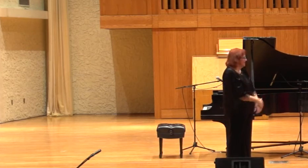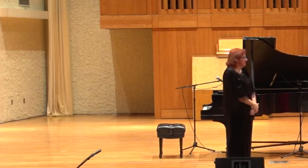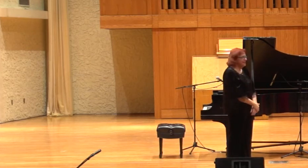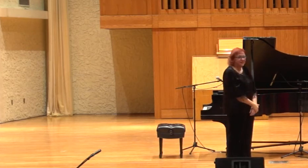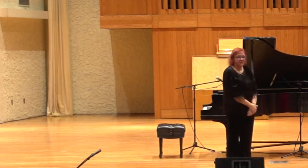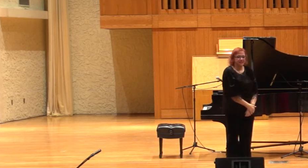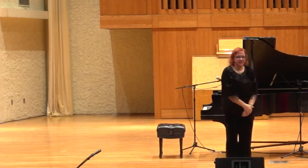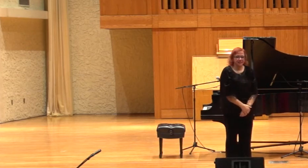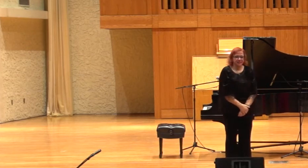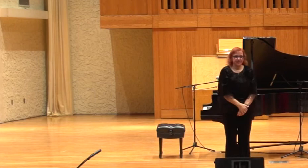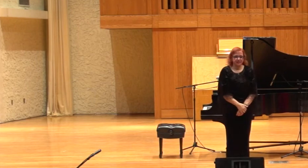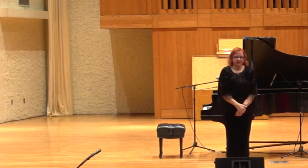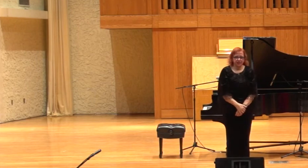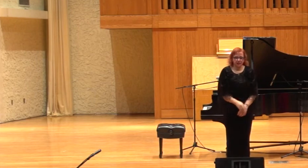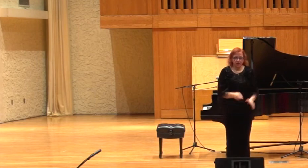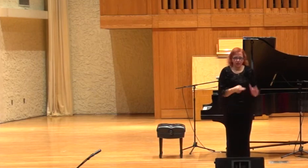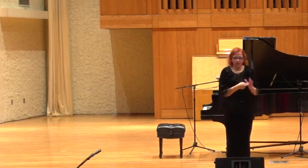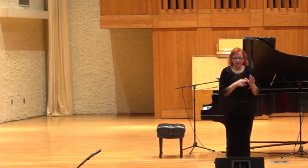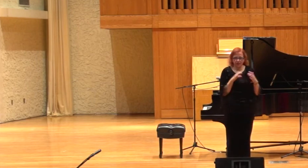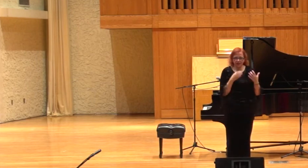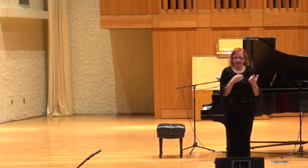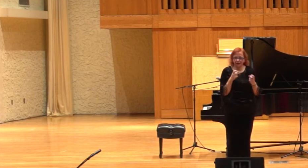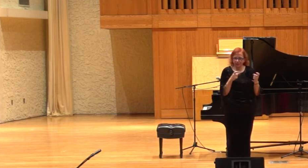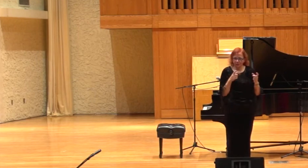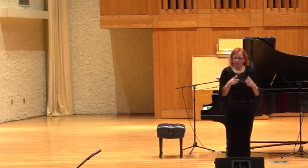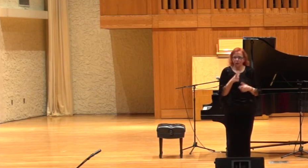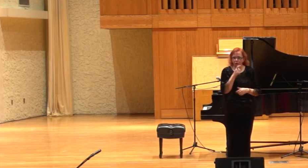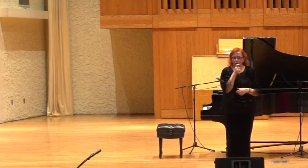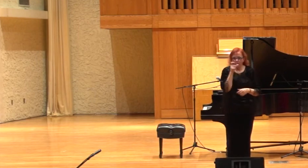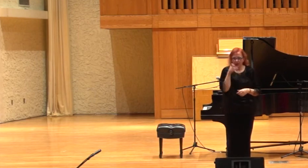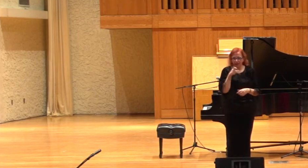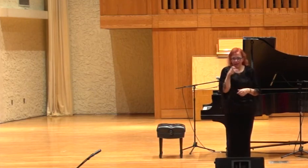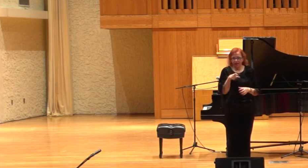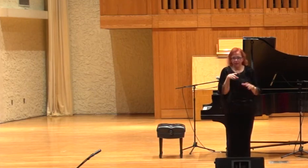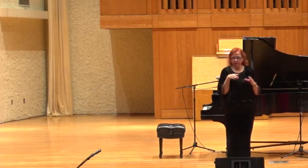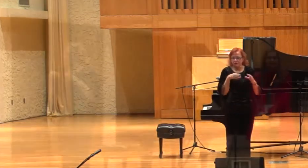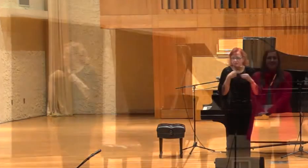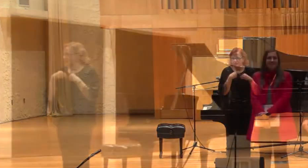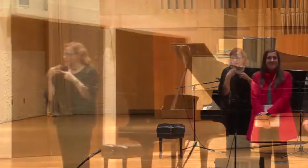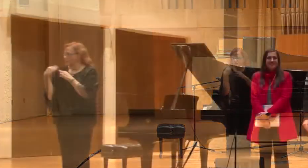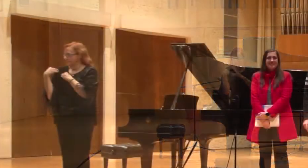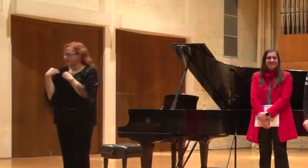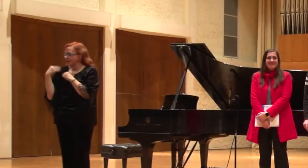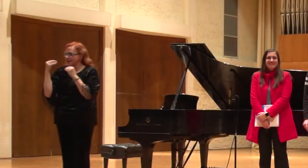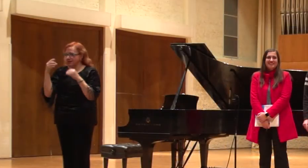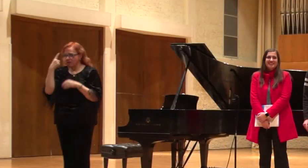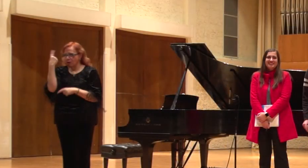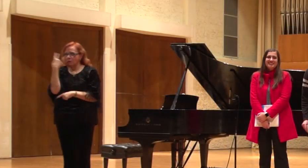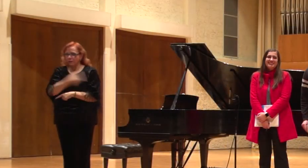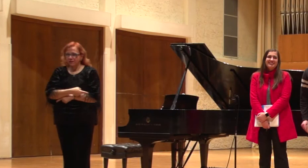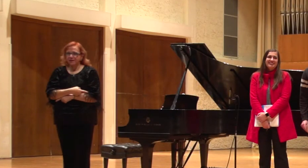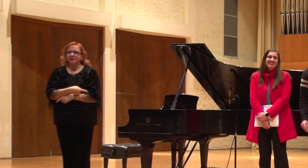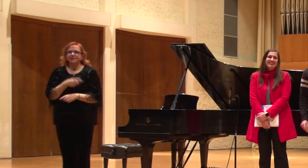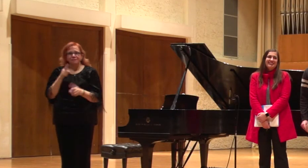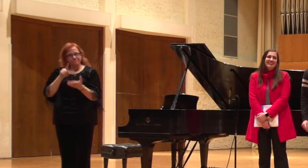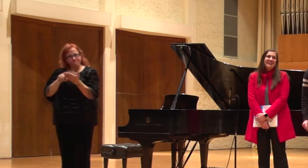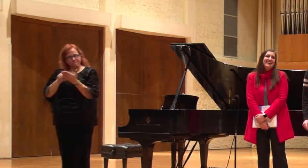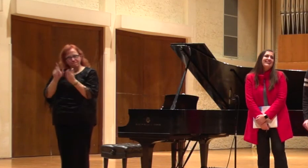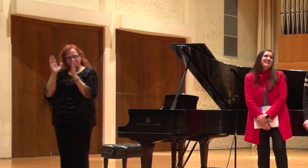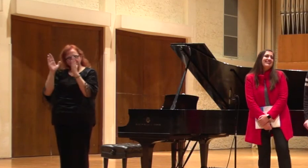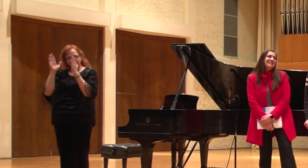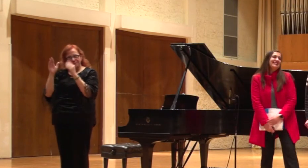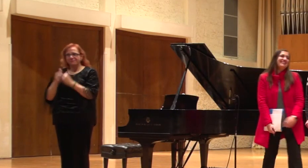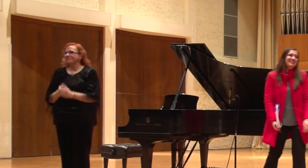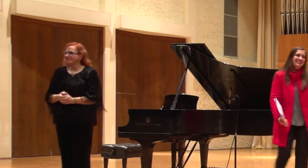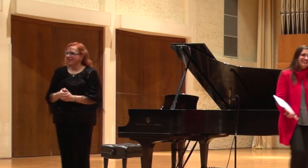I wanted to represent the class coordinator who had to take it upon herself to be a teacher for a day, and she kept it in check, and I'm very proud of her.